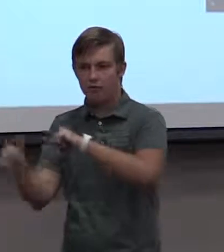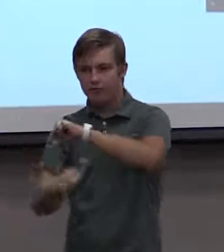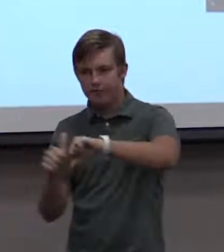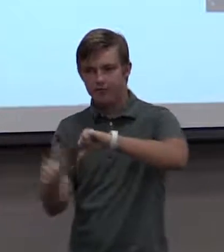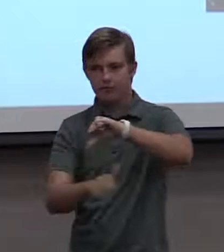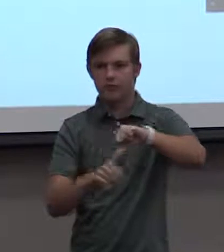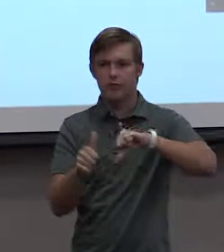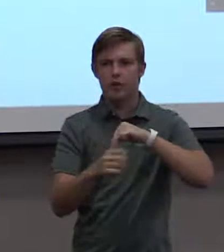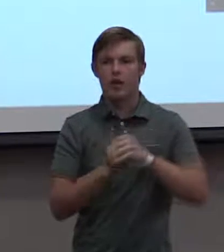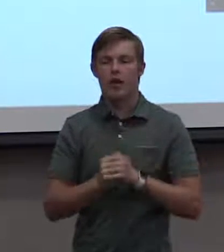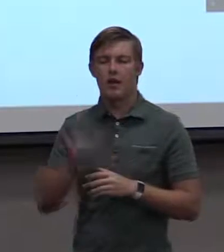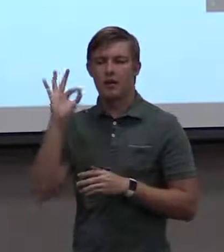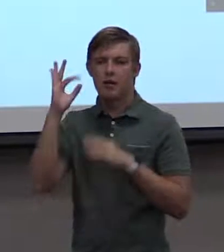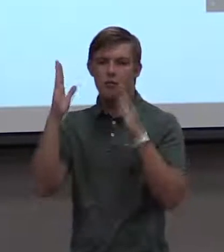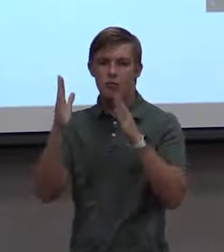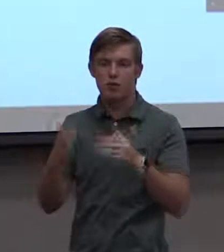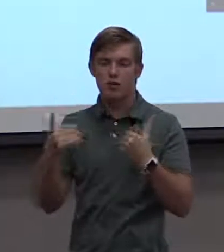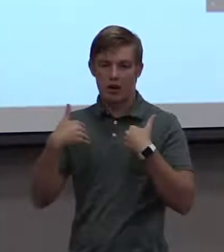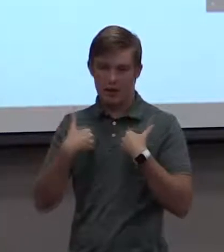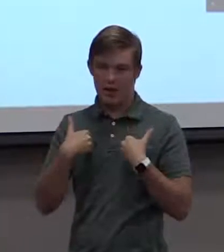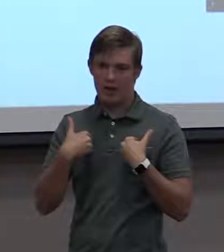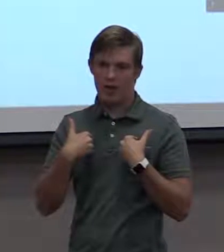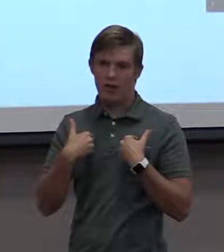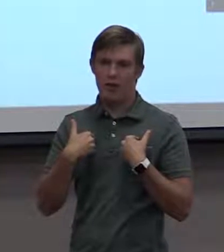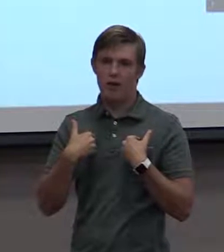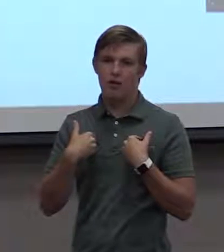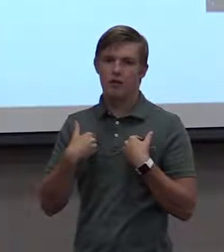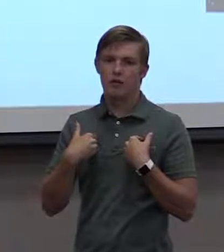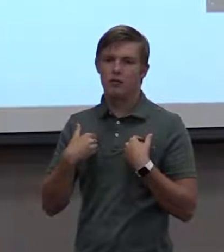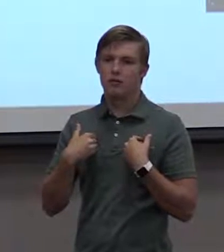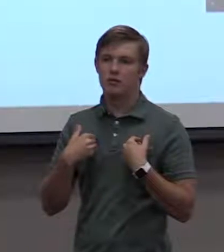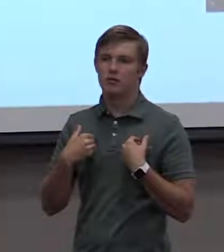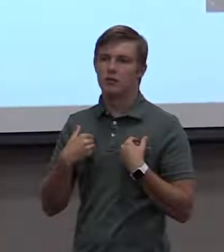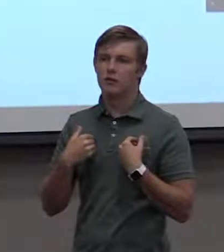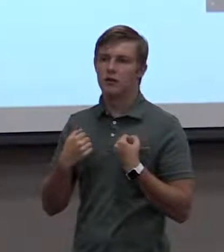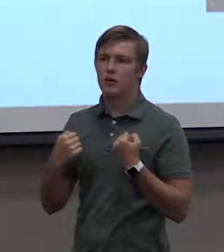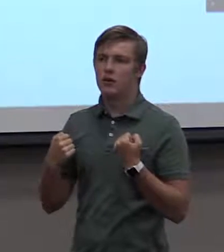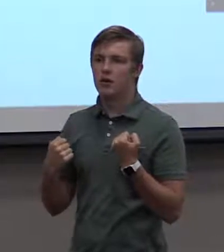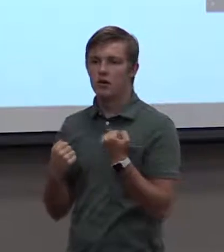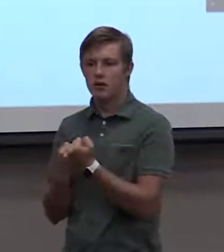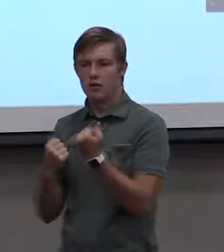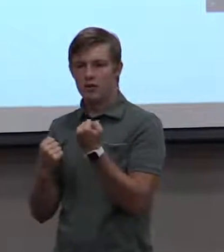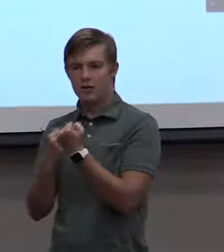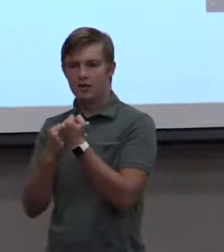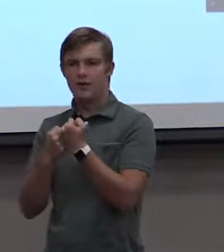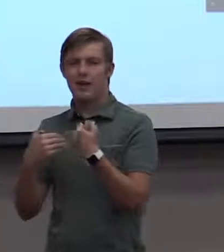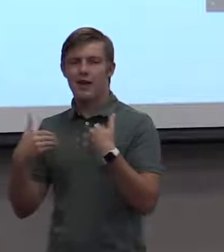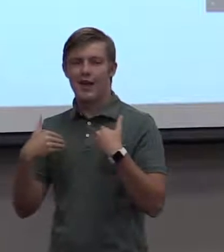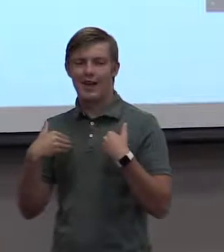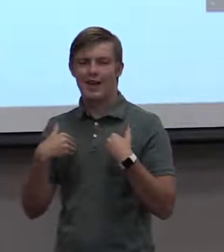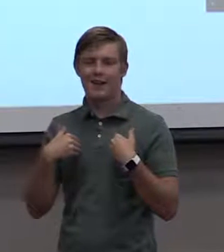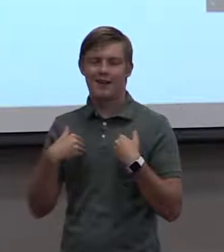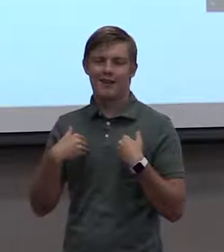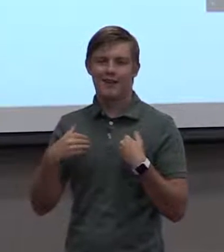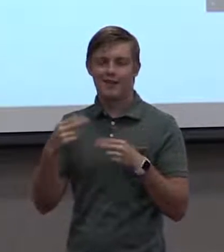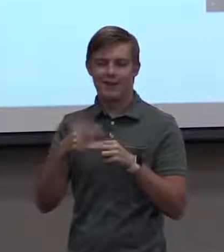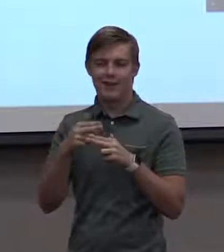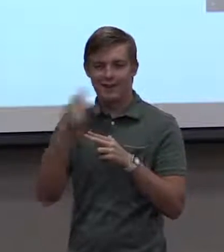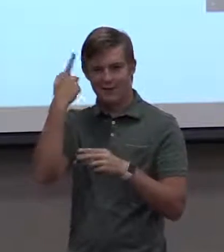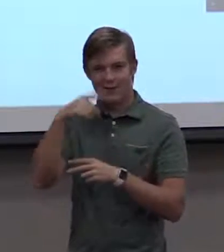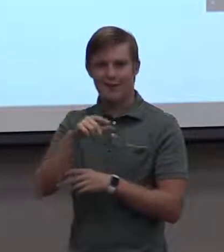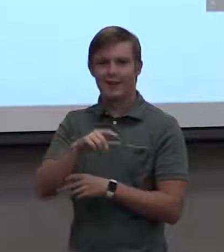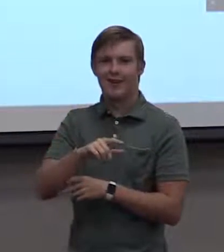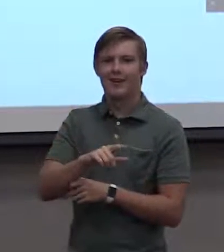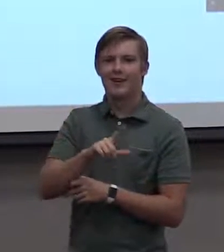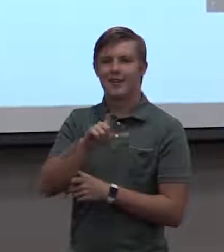preachers in particular have camaraderie amongst each other. I call it the League of Extraordinary Gentlemen. Again, I need to come up with